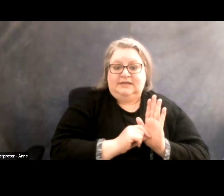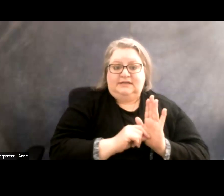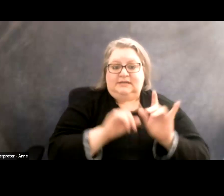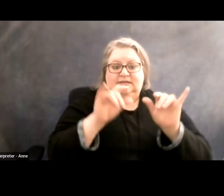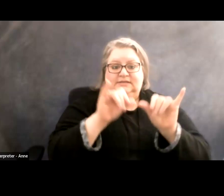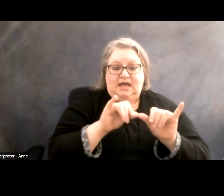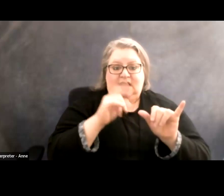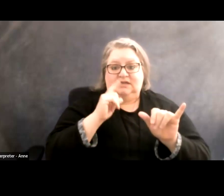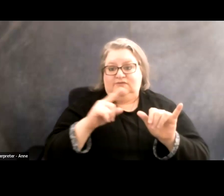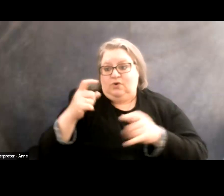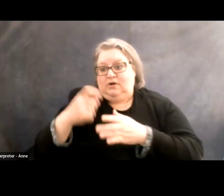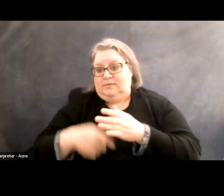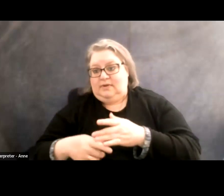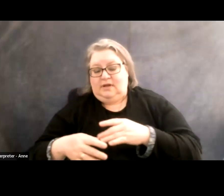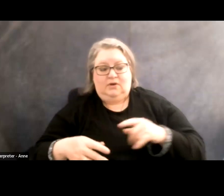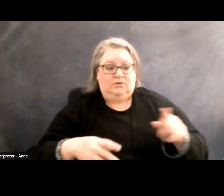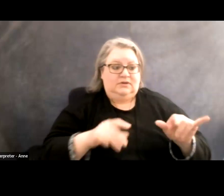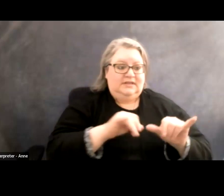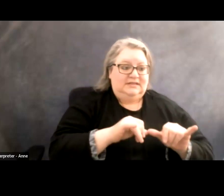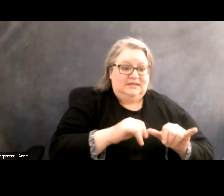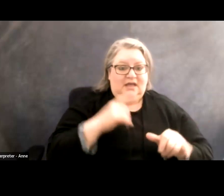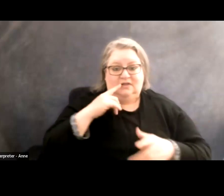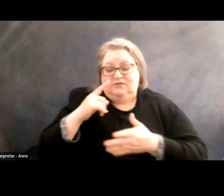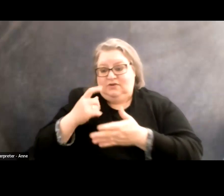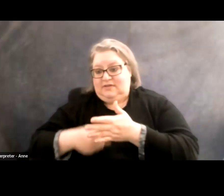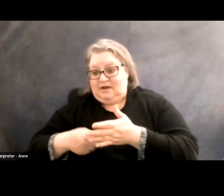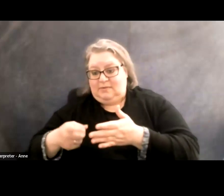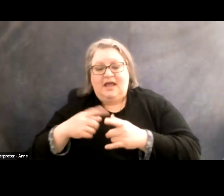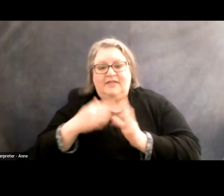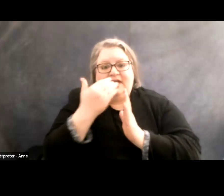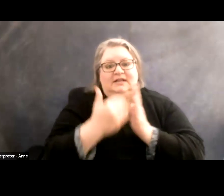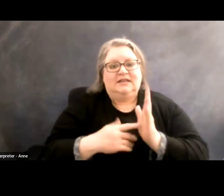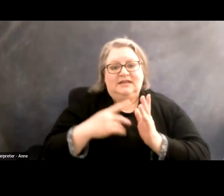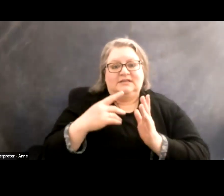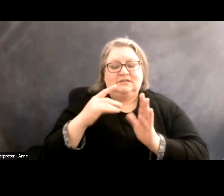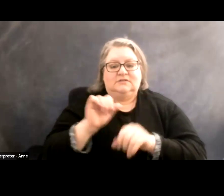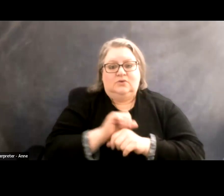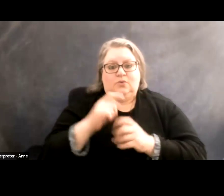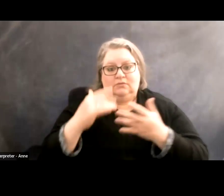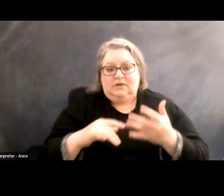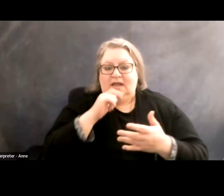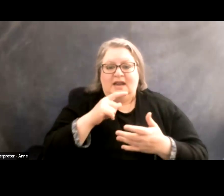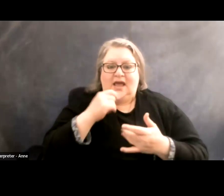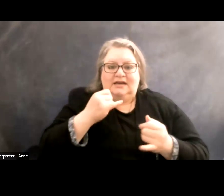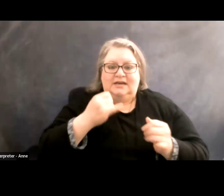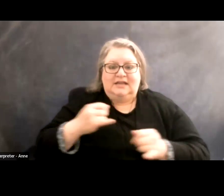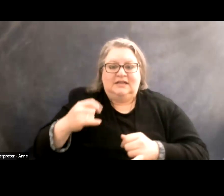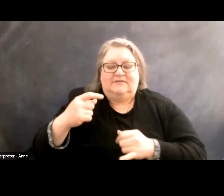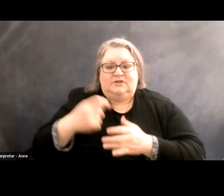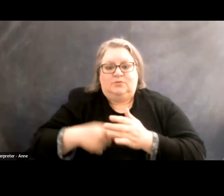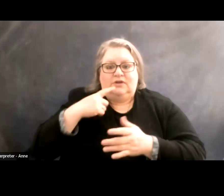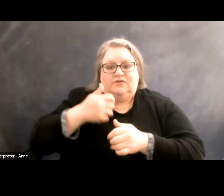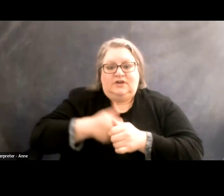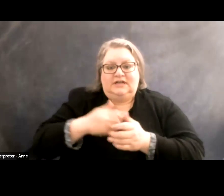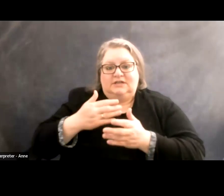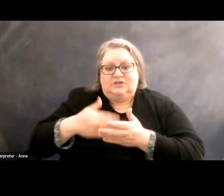size for this amount, this size for this amount, and then just list the artwork from there. So they don't necessarily put an individual price on every single